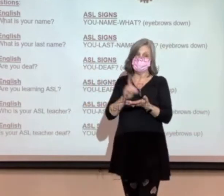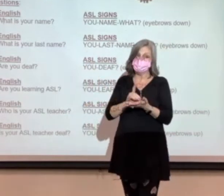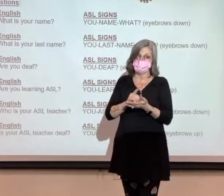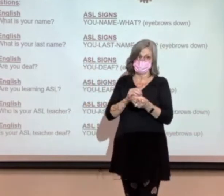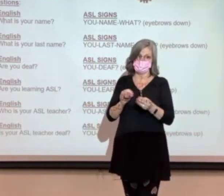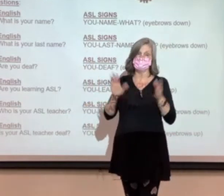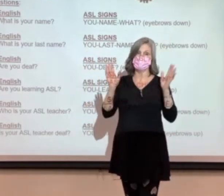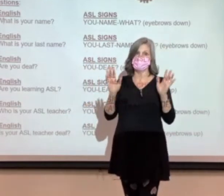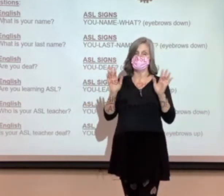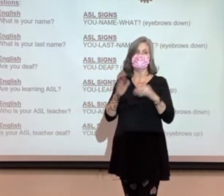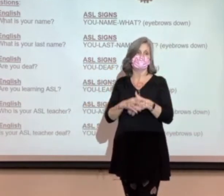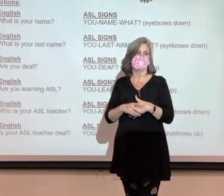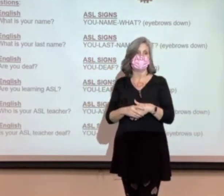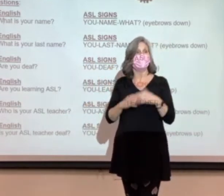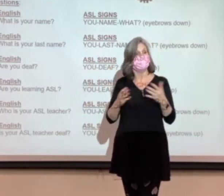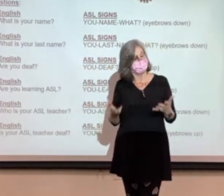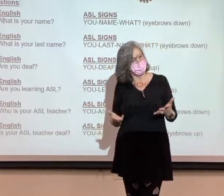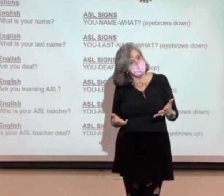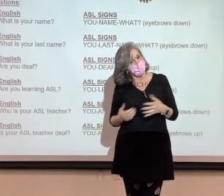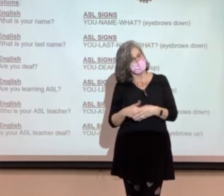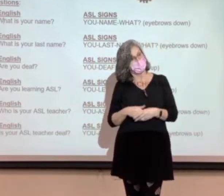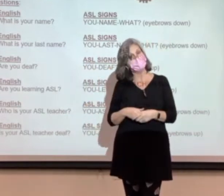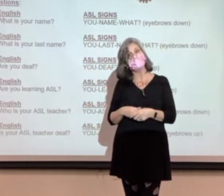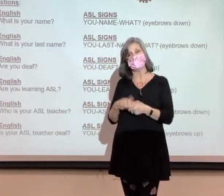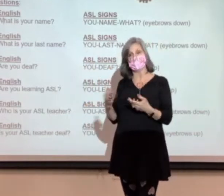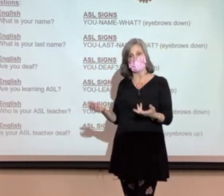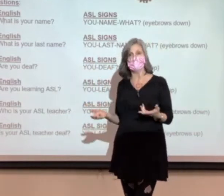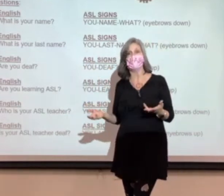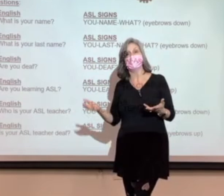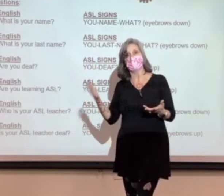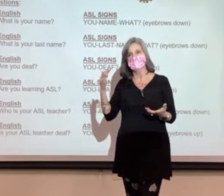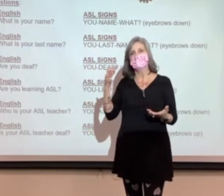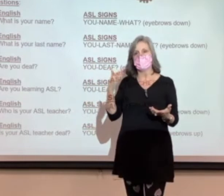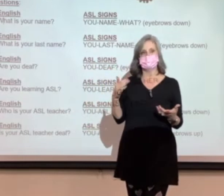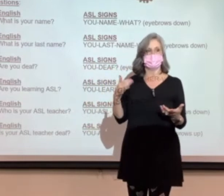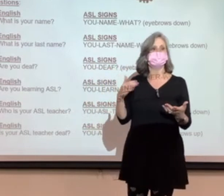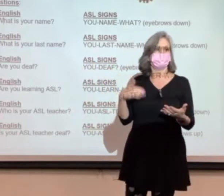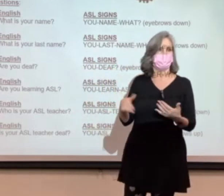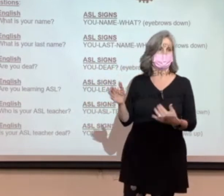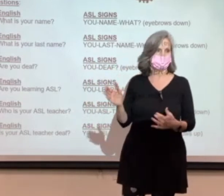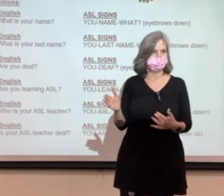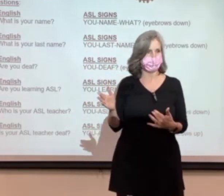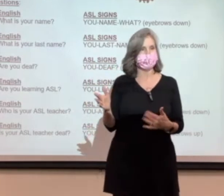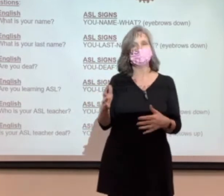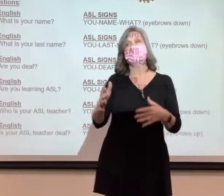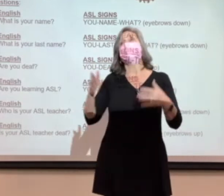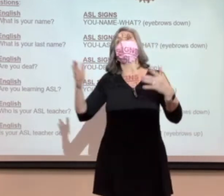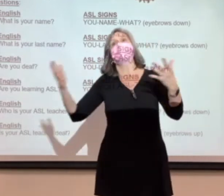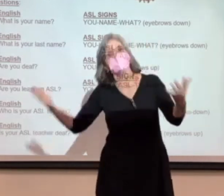doctor's appointments, which is wonderful that they don't have to do that as much because the ADA law now does provide interpreters if there's